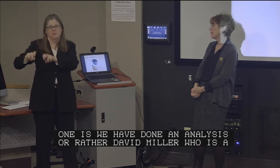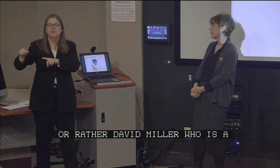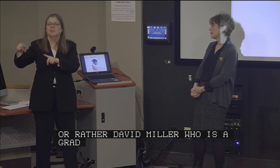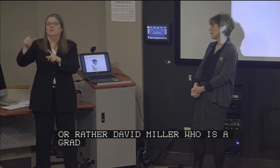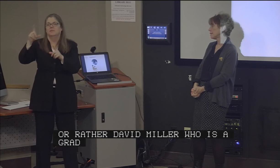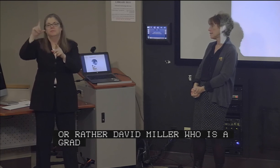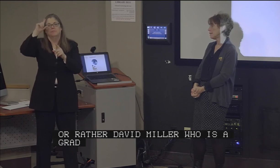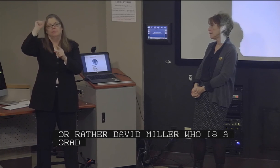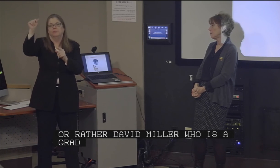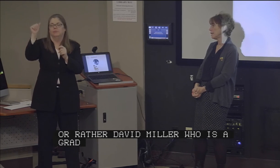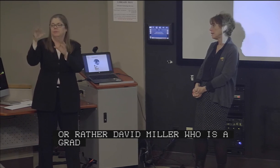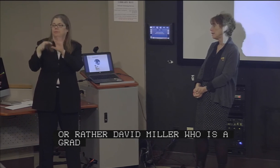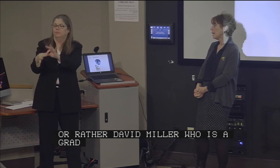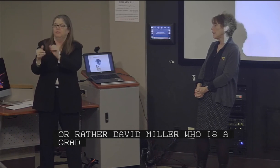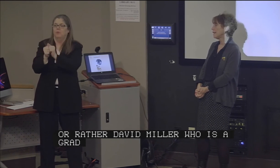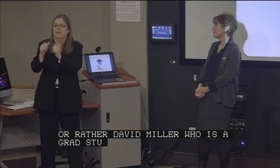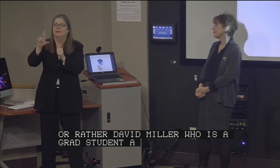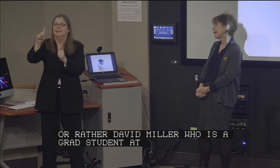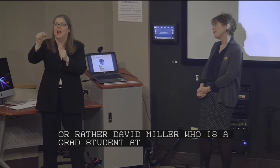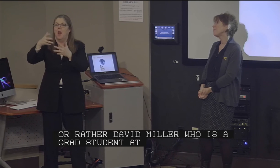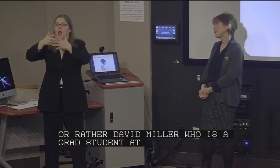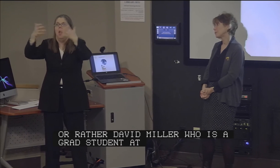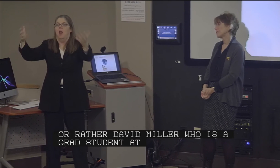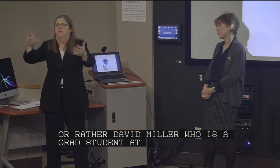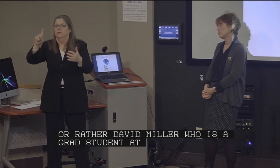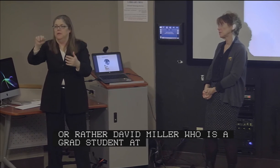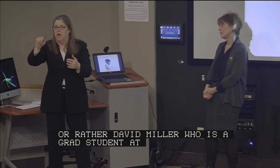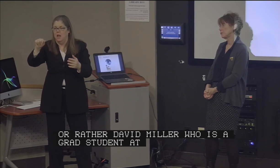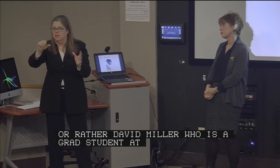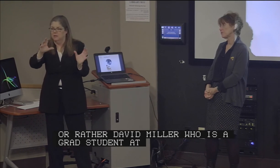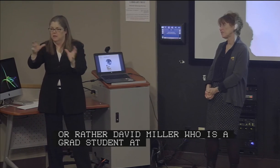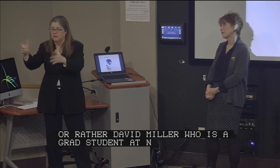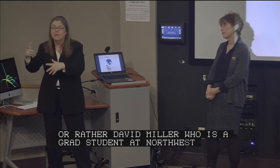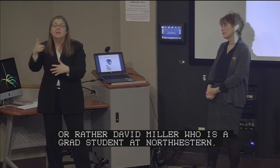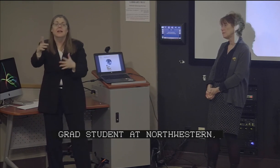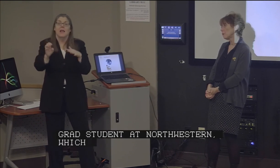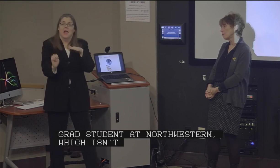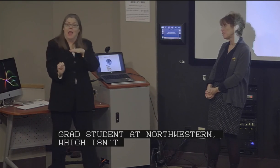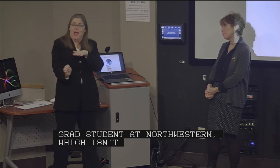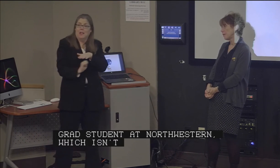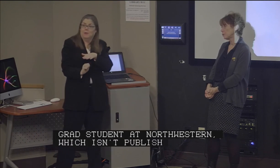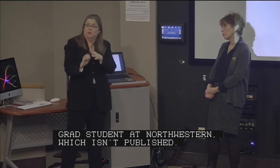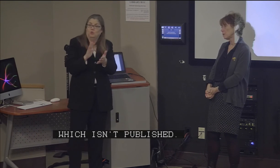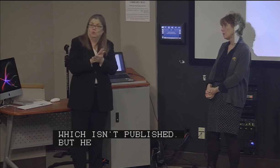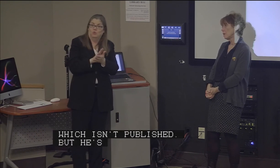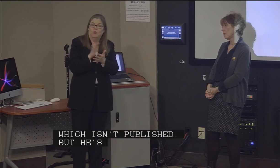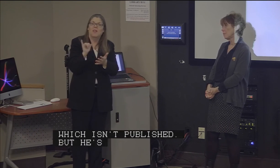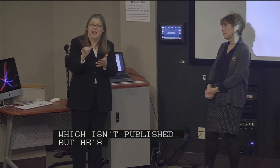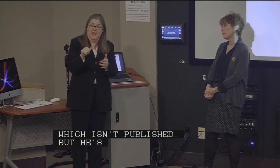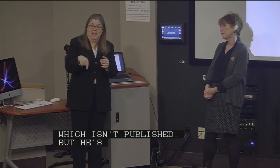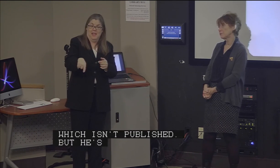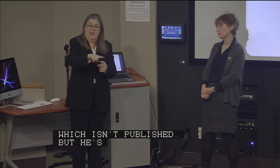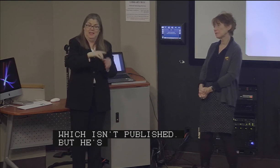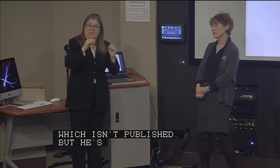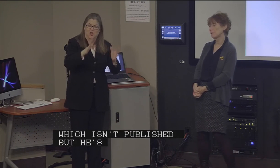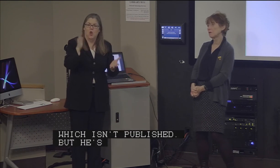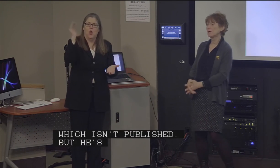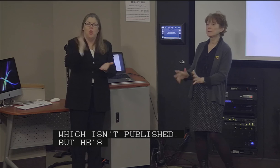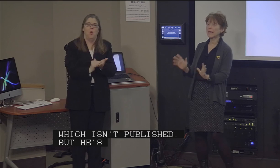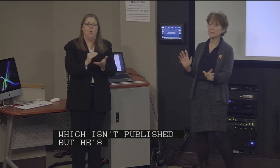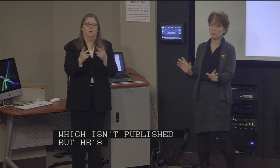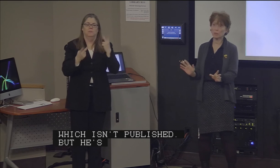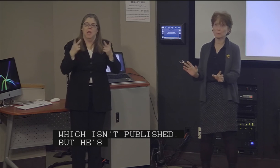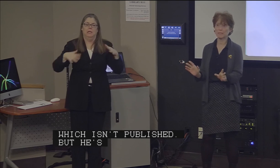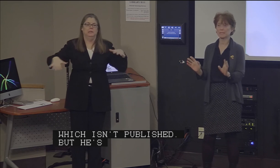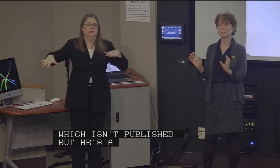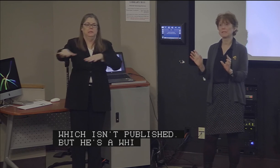big data sets. And he went in, and it's the elementary school teachers that are the lower spatial individuals. So